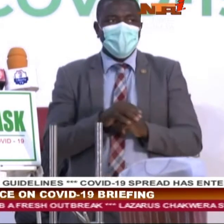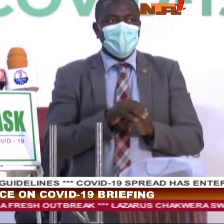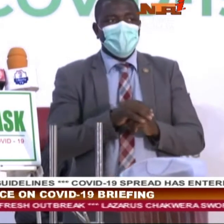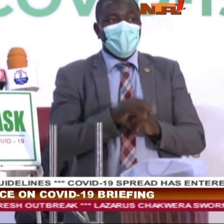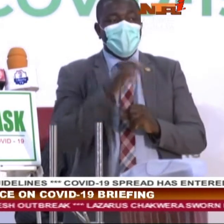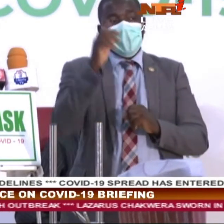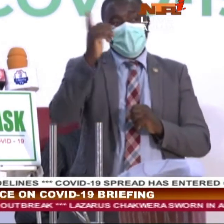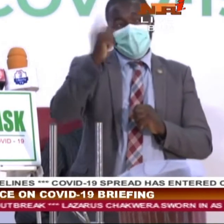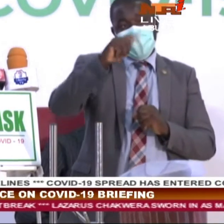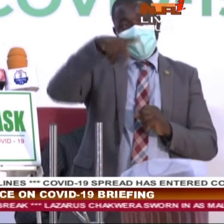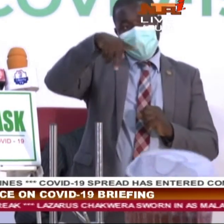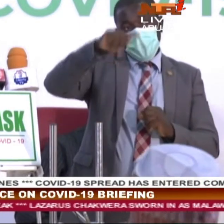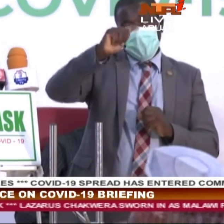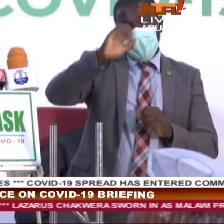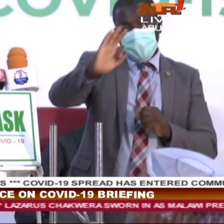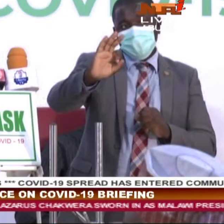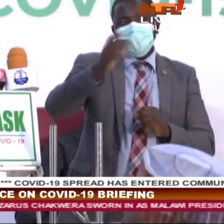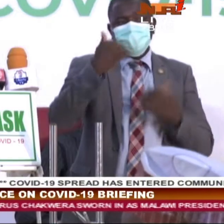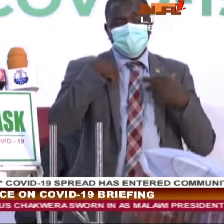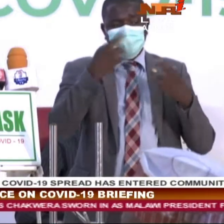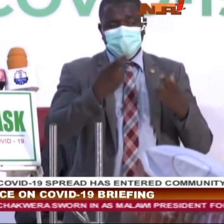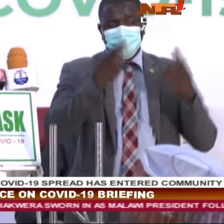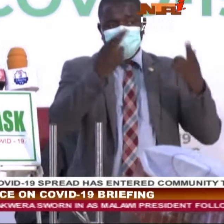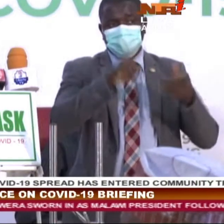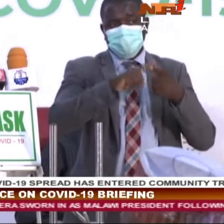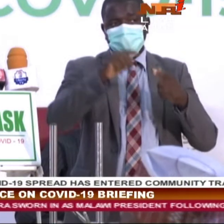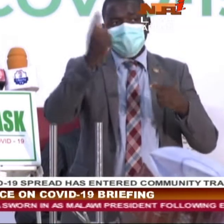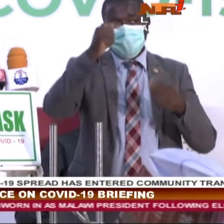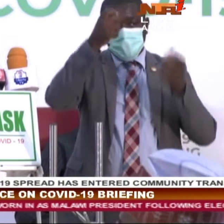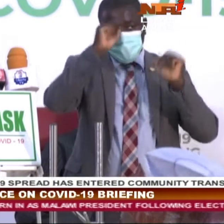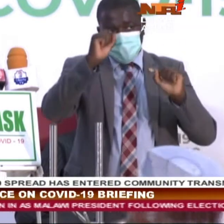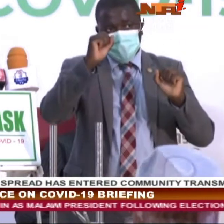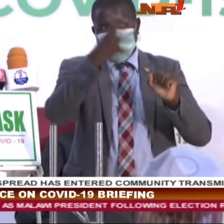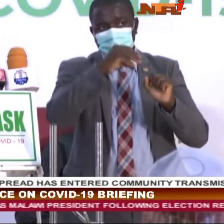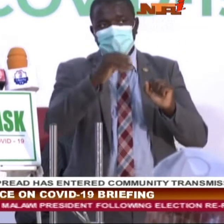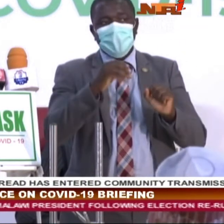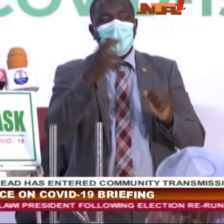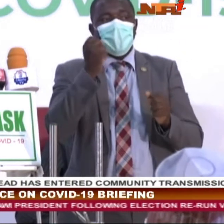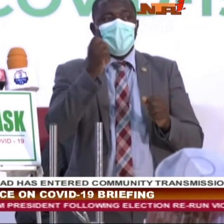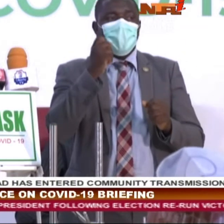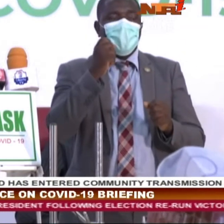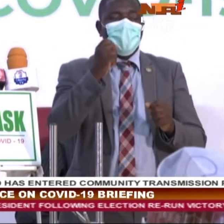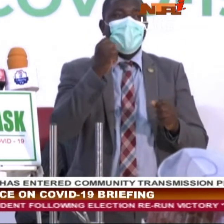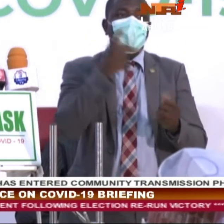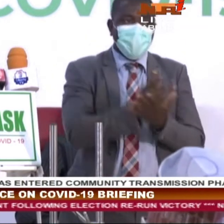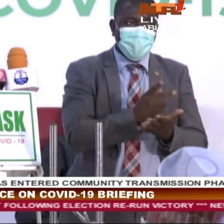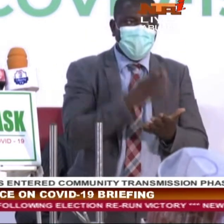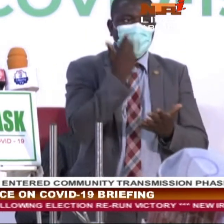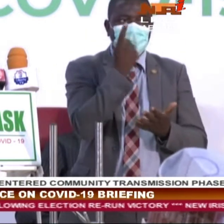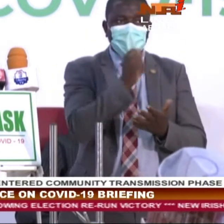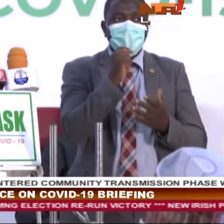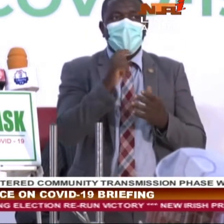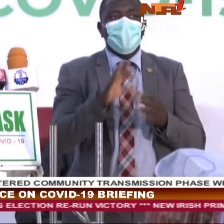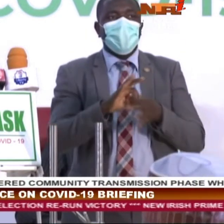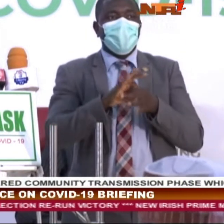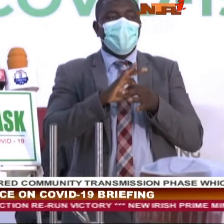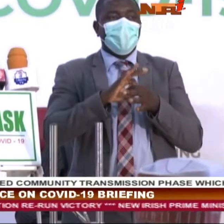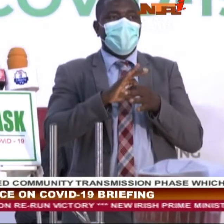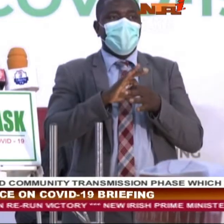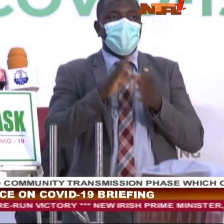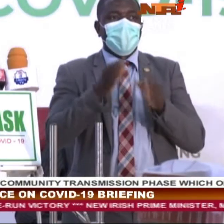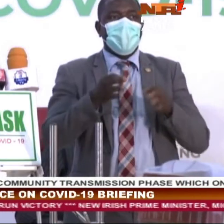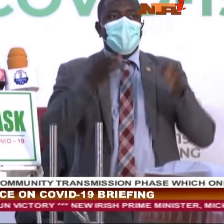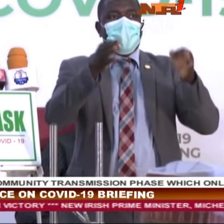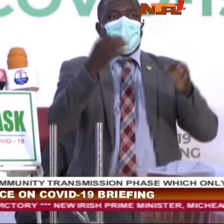the PTF has recommended to Mr. President, and Mr. President has approved the extension of phase 2 of